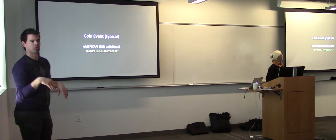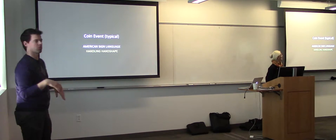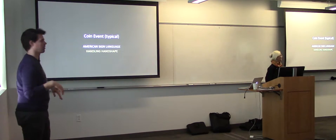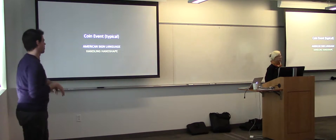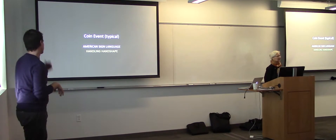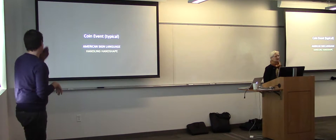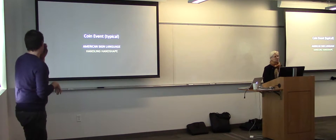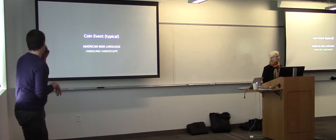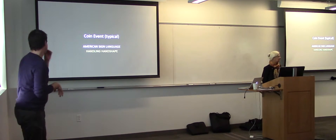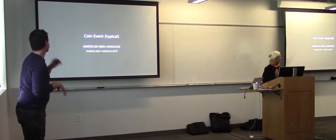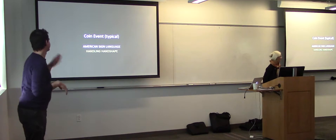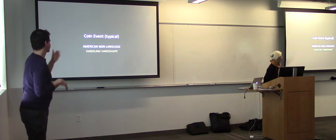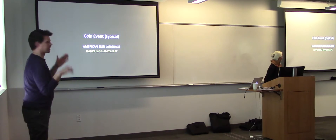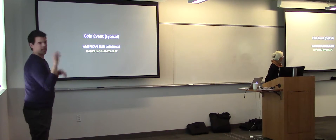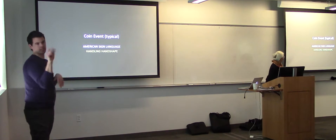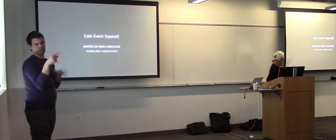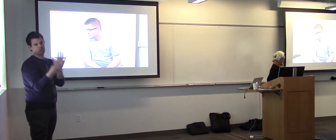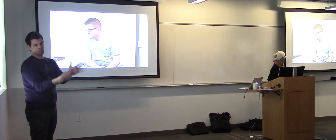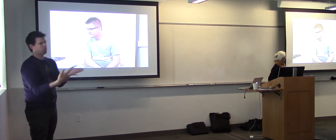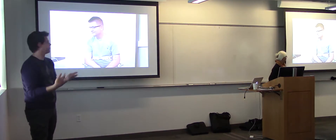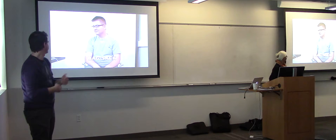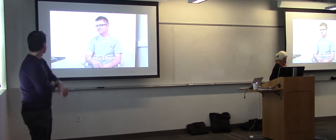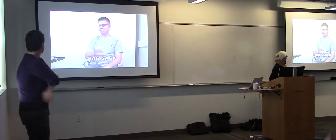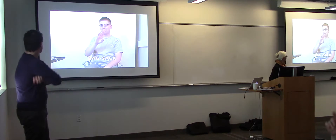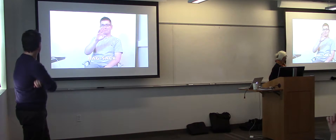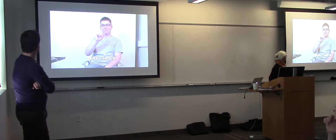language. And an ASL will be the same.